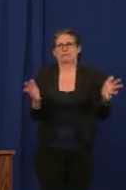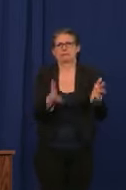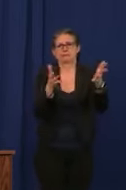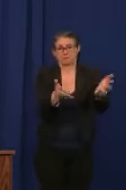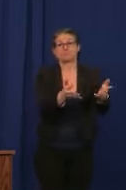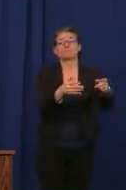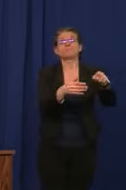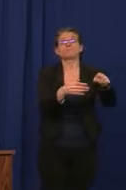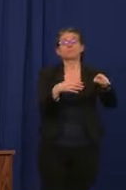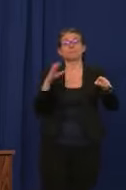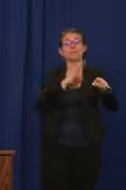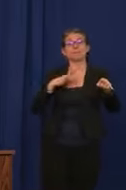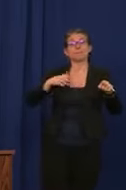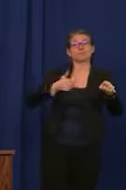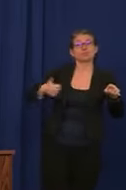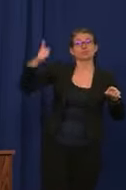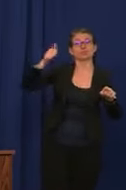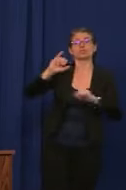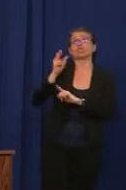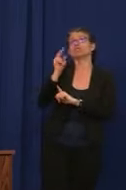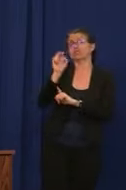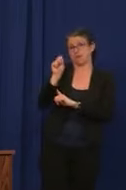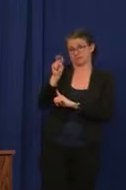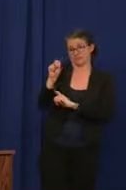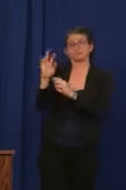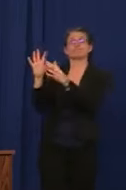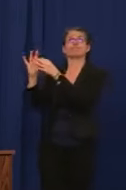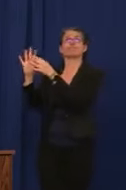community, people with nationally known